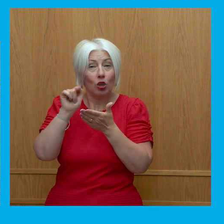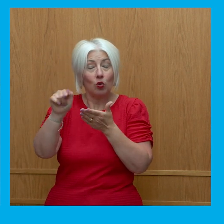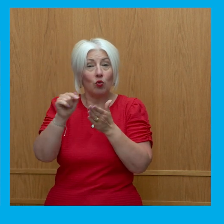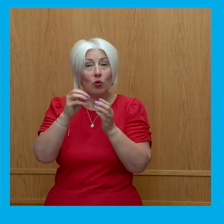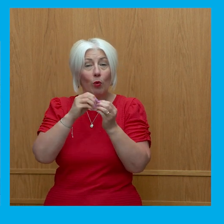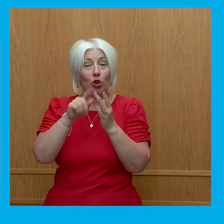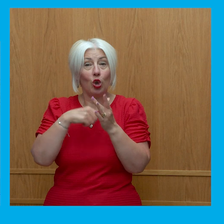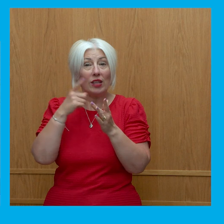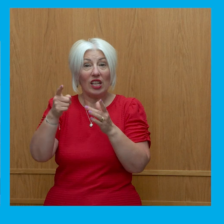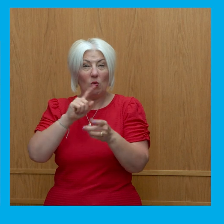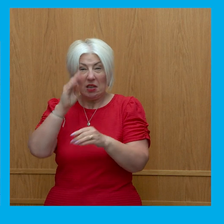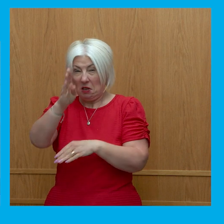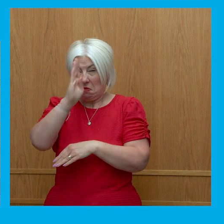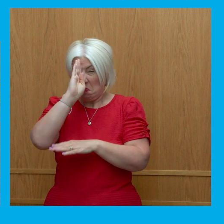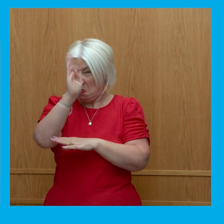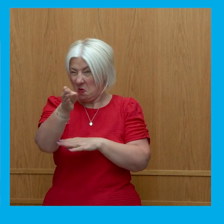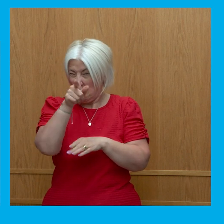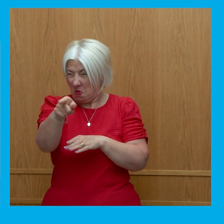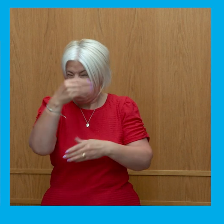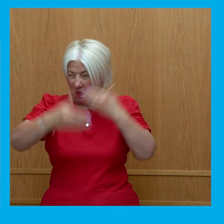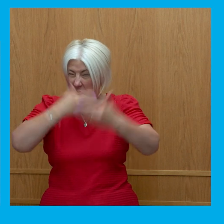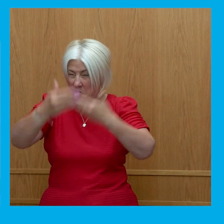which is a bit of an inchoate mission, but that's in the story,